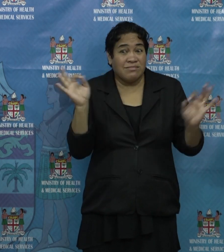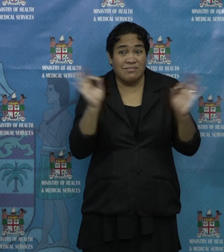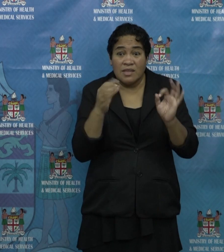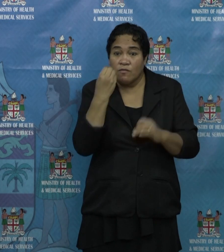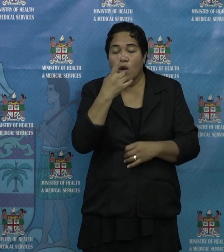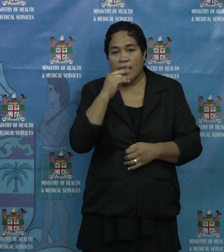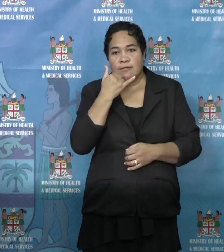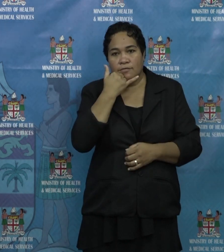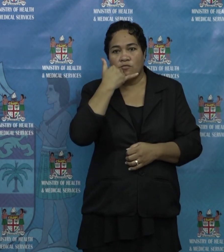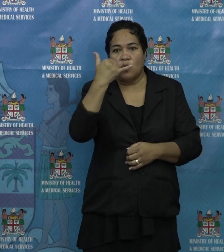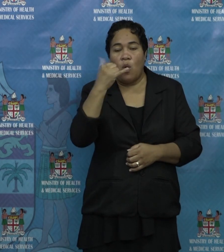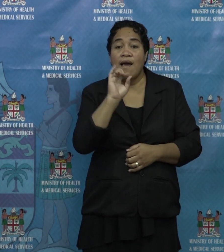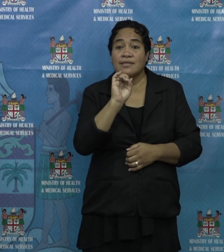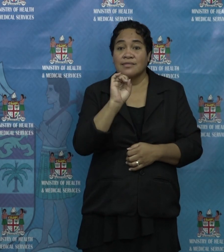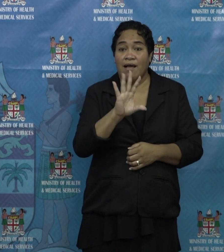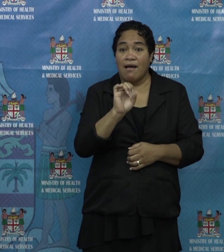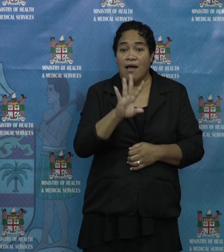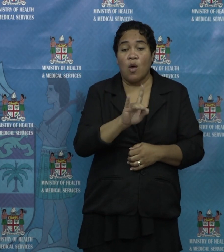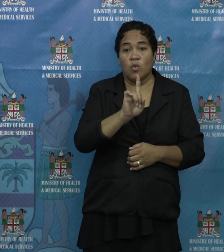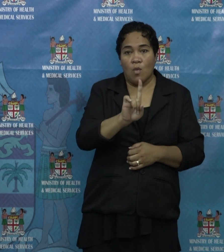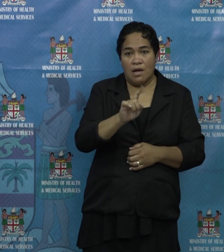call *161#.